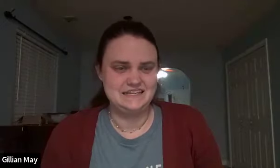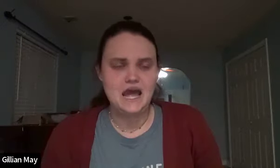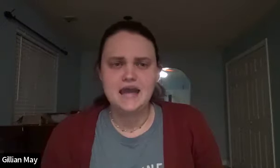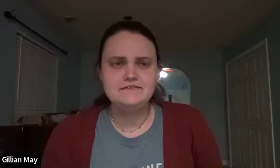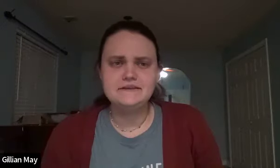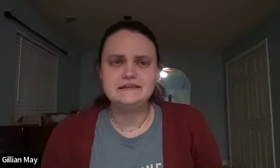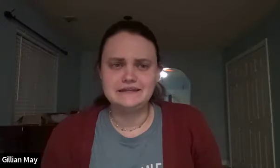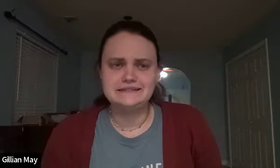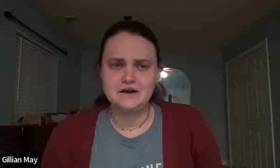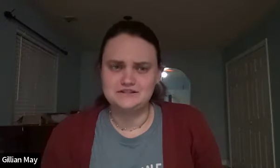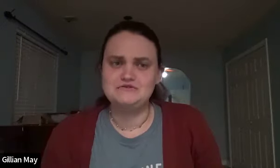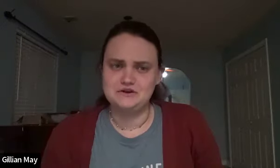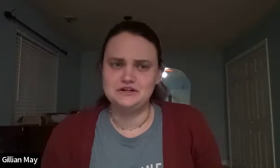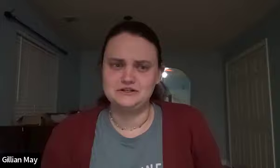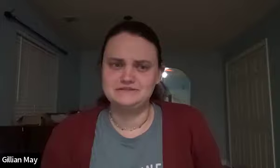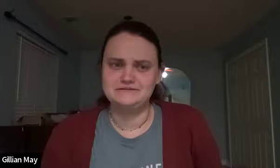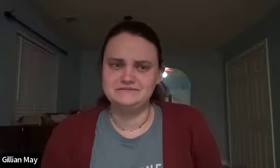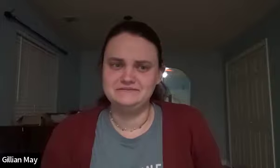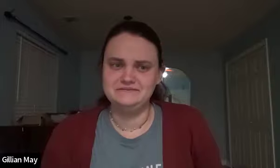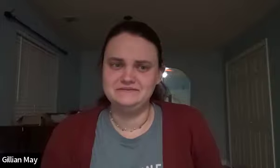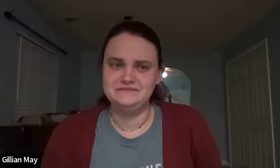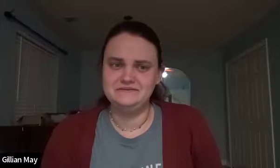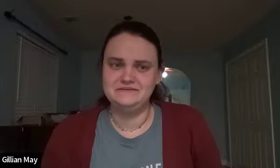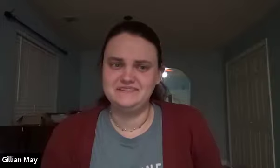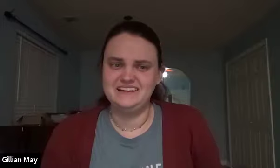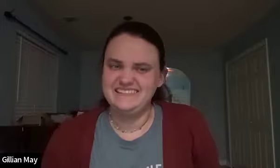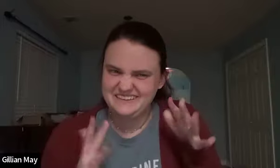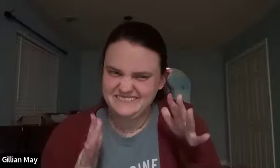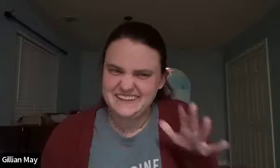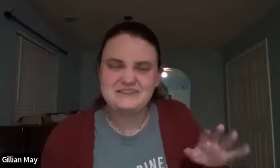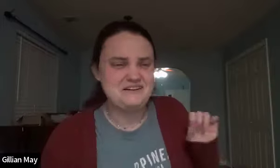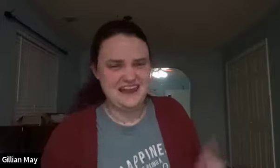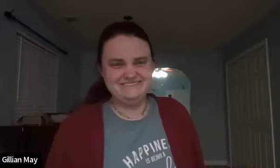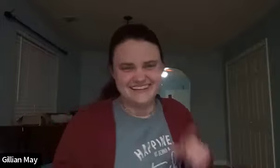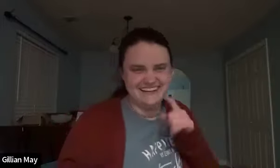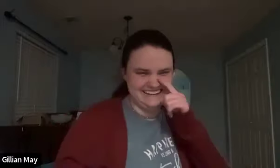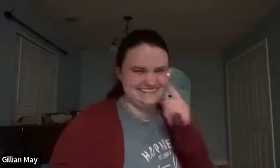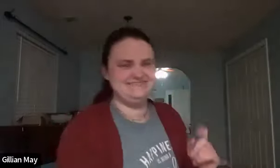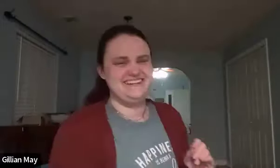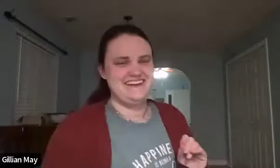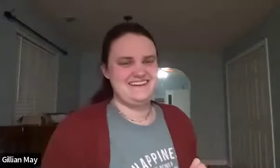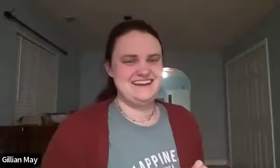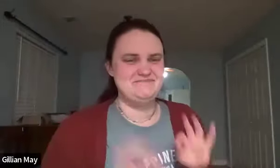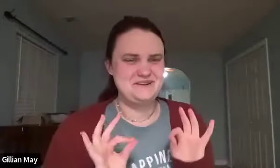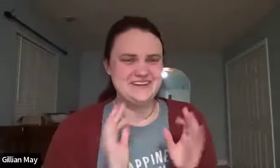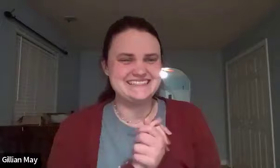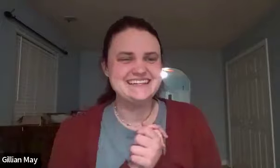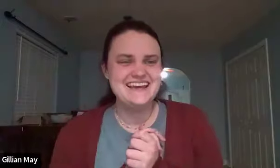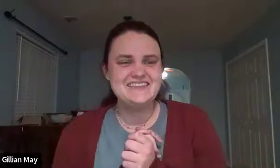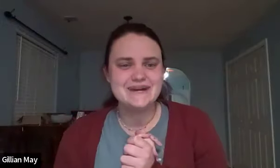I have a feeling Lacey also knows hers. A little. Okay. All right. Perfect. My